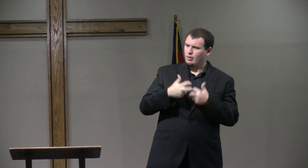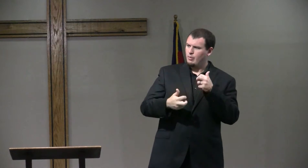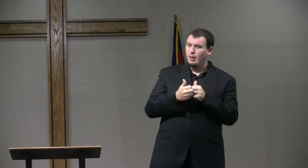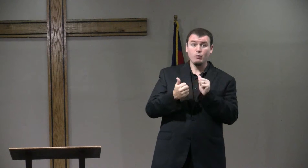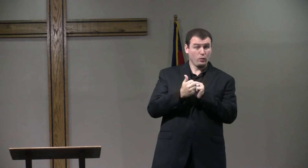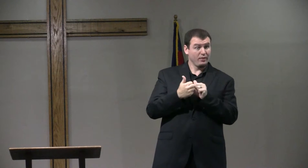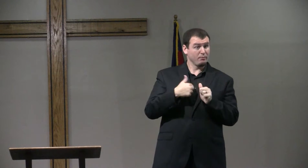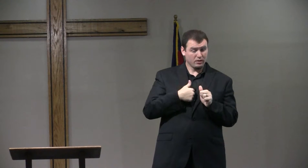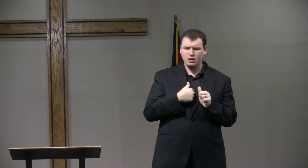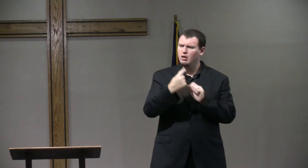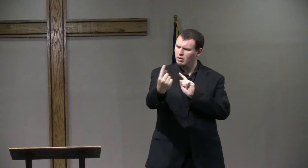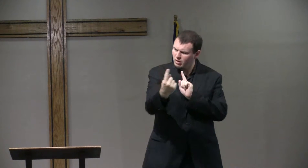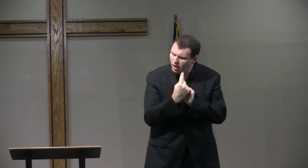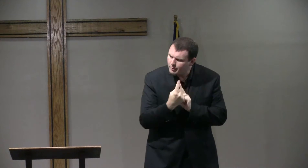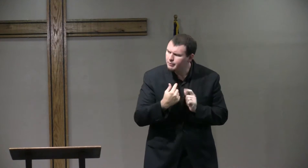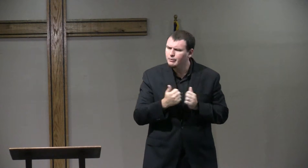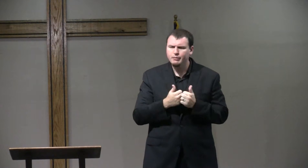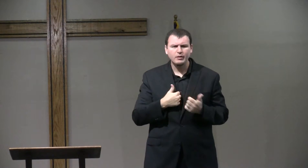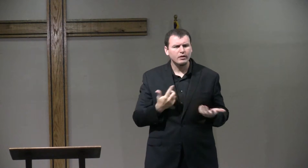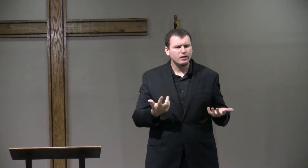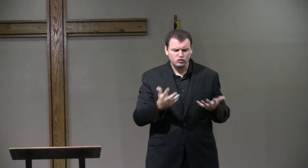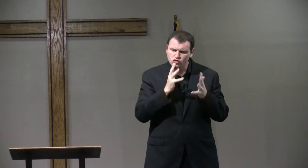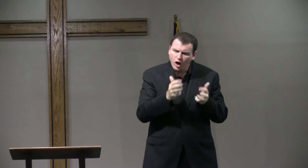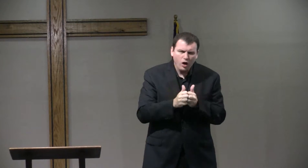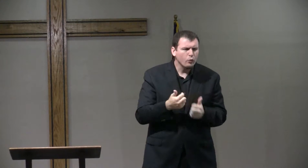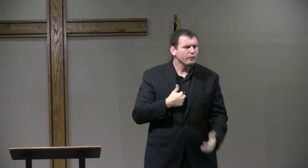you have with me. Thank you.